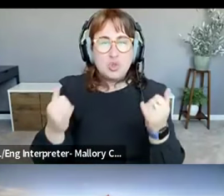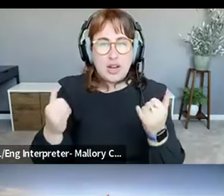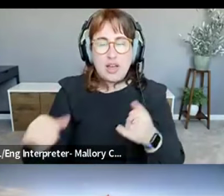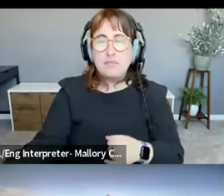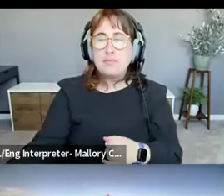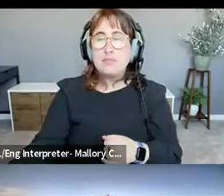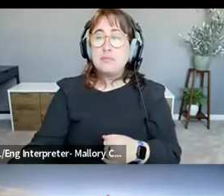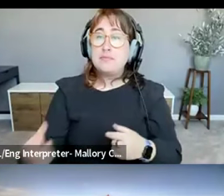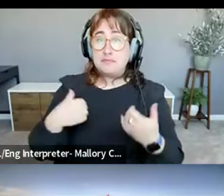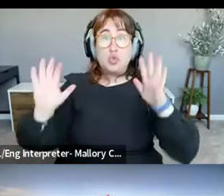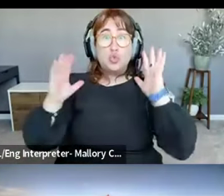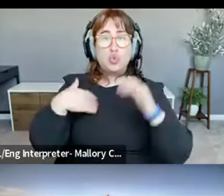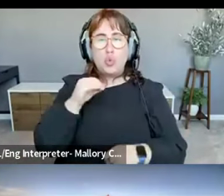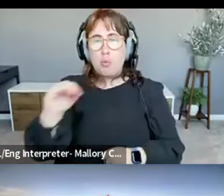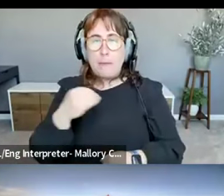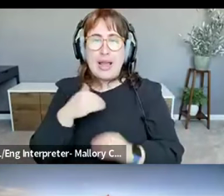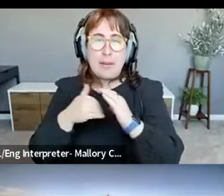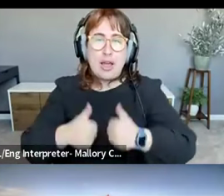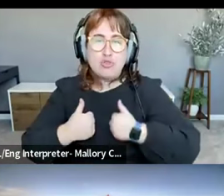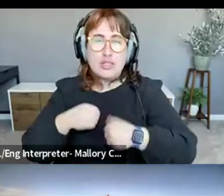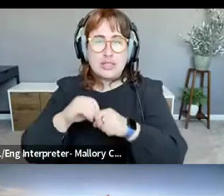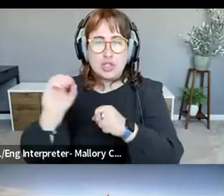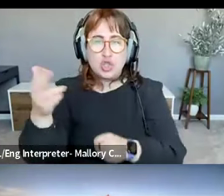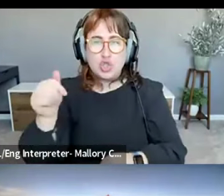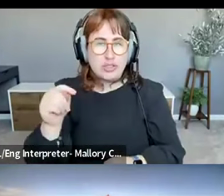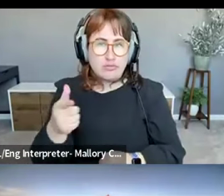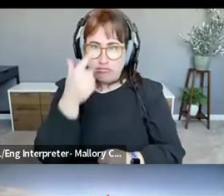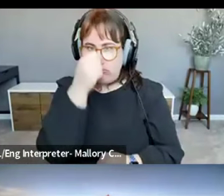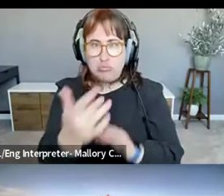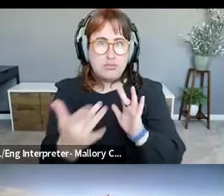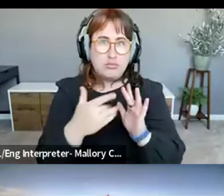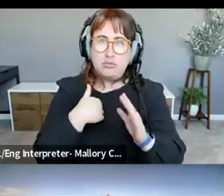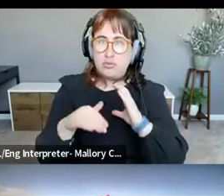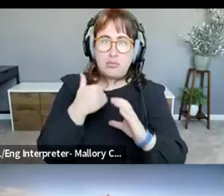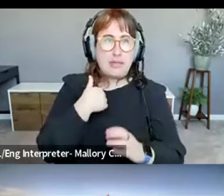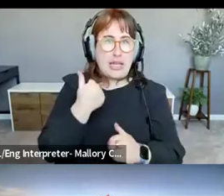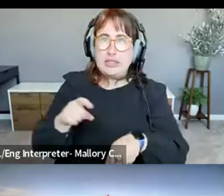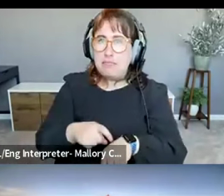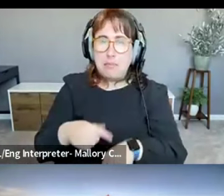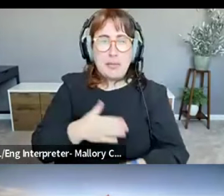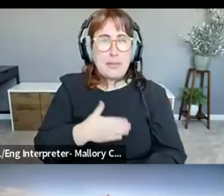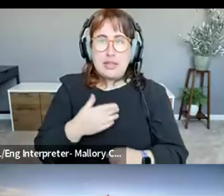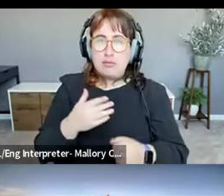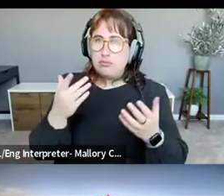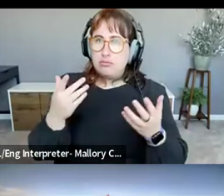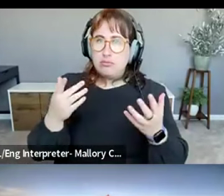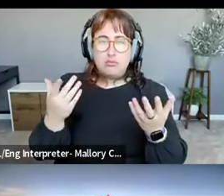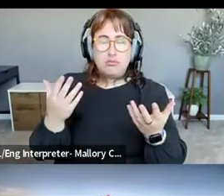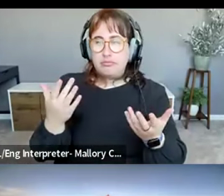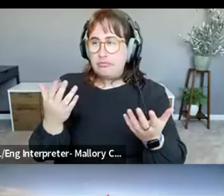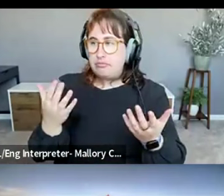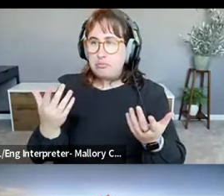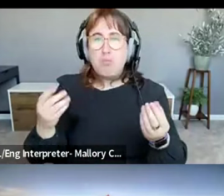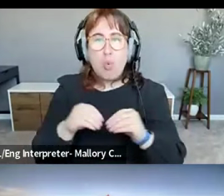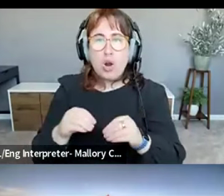I'm done, I will put my email in the chat. So please reach out to me, email me. I'm happy to do a